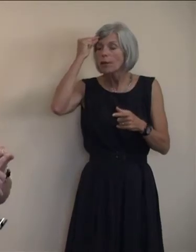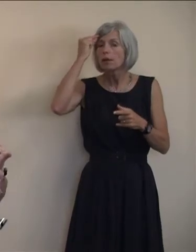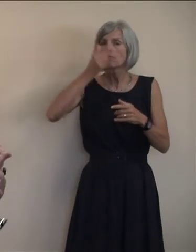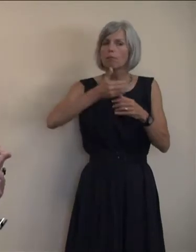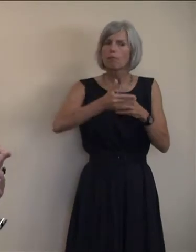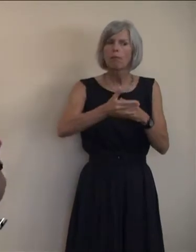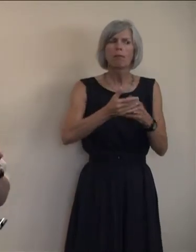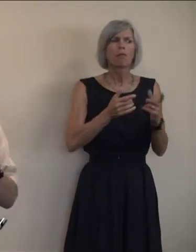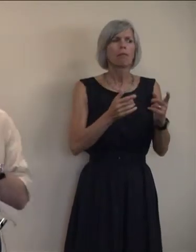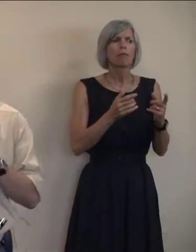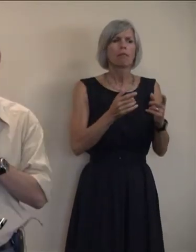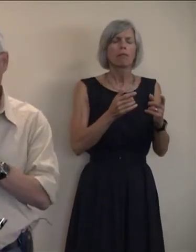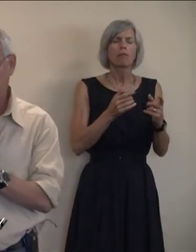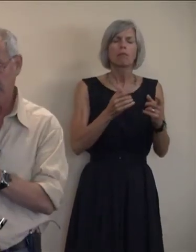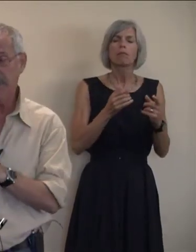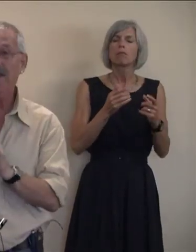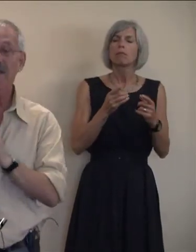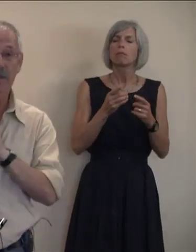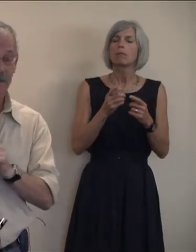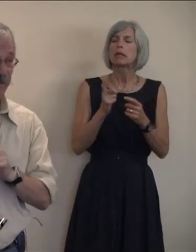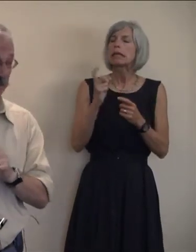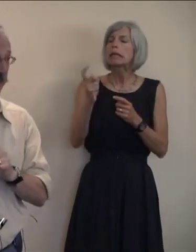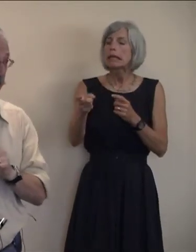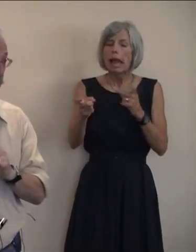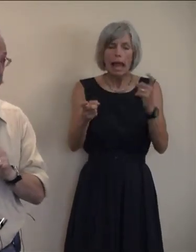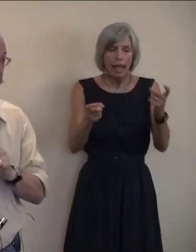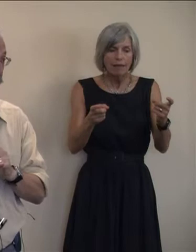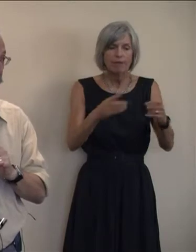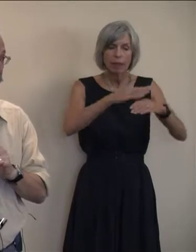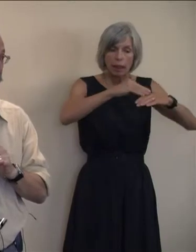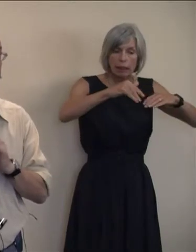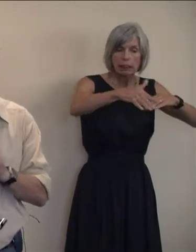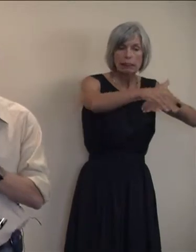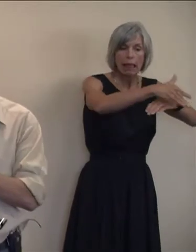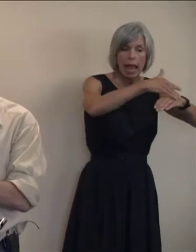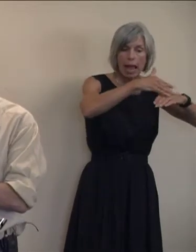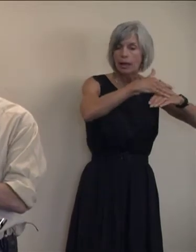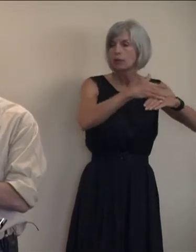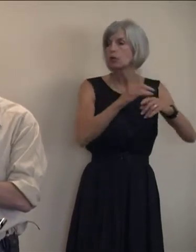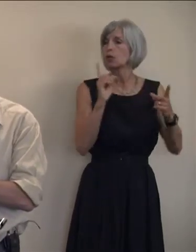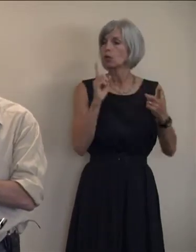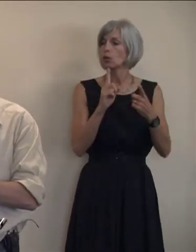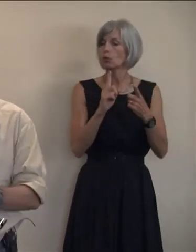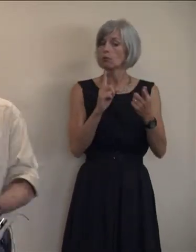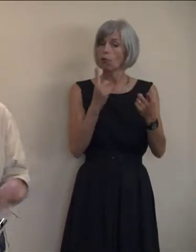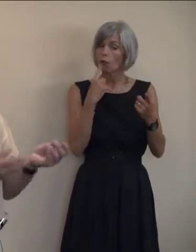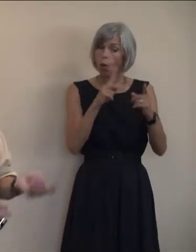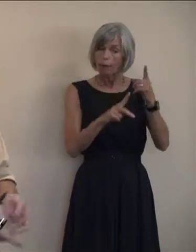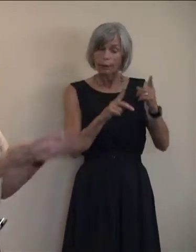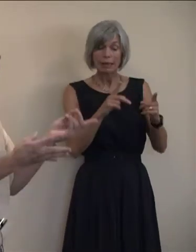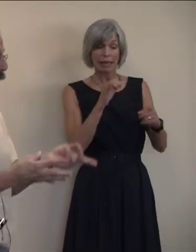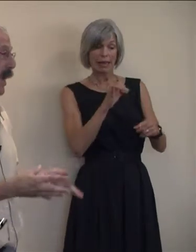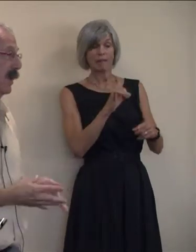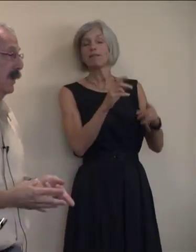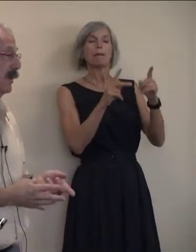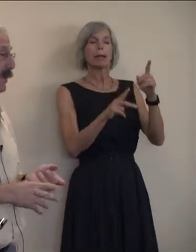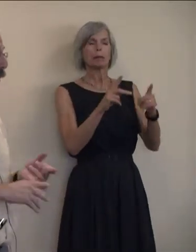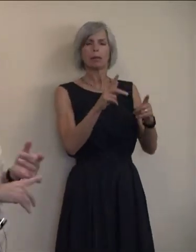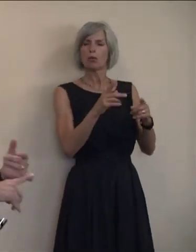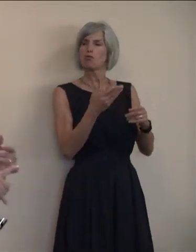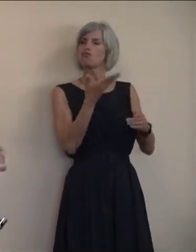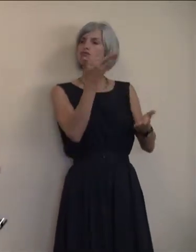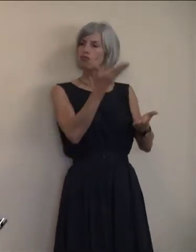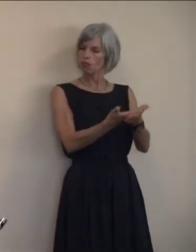prove that they could build that they built a shelter on it and that they could earn a living off of it. They just didn't hand land away.